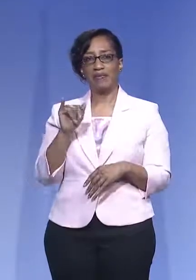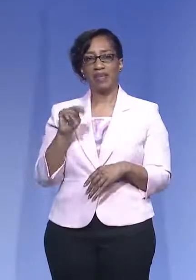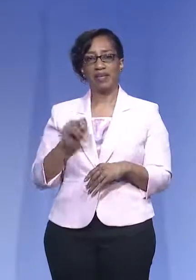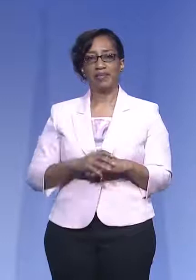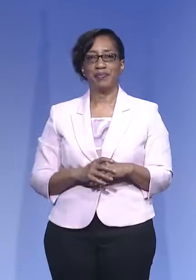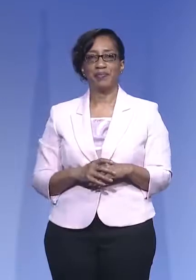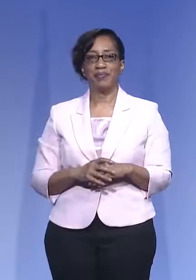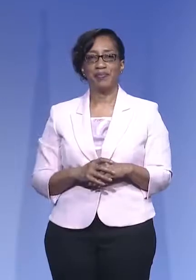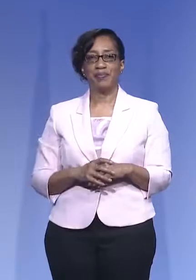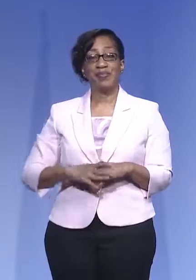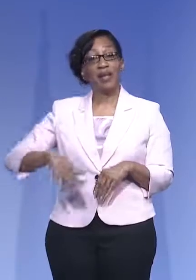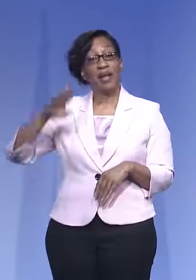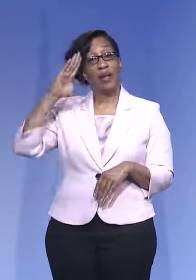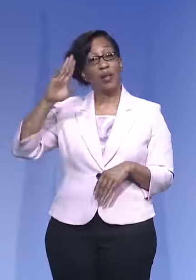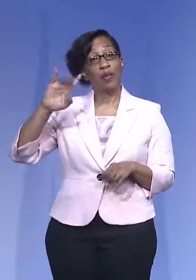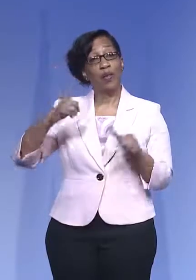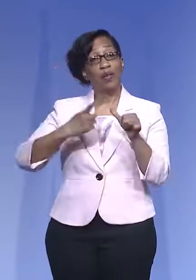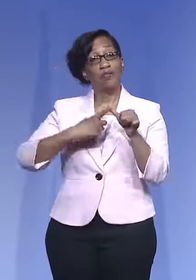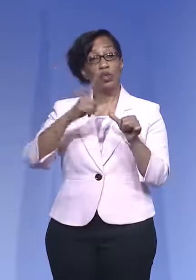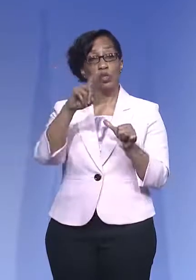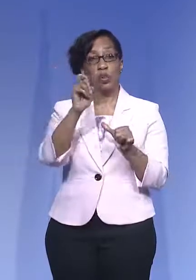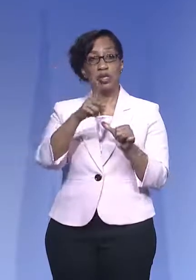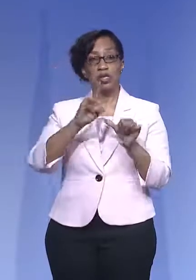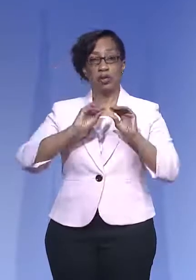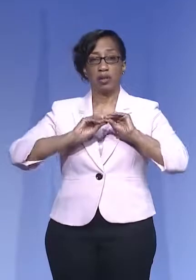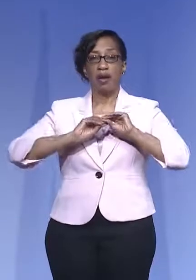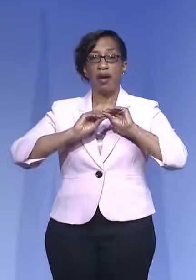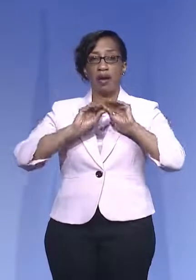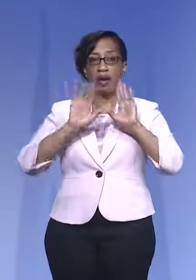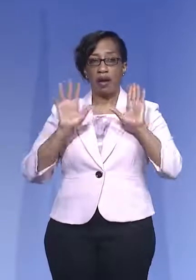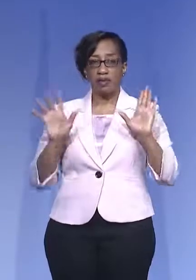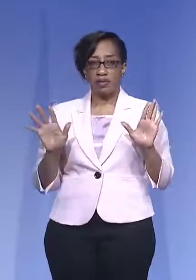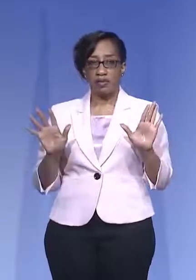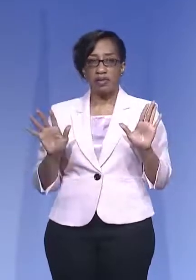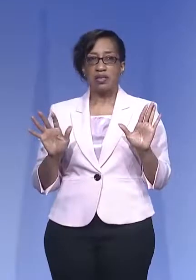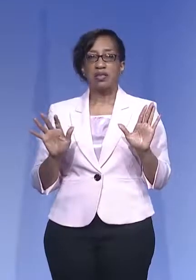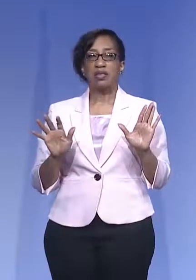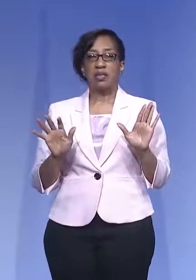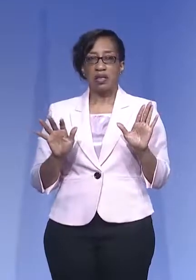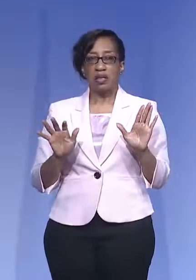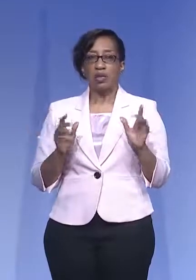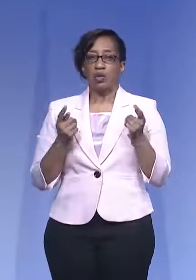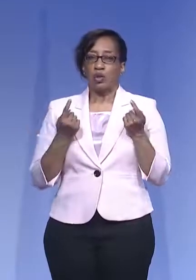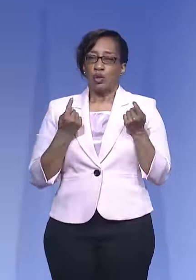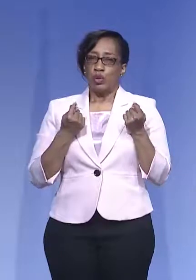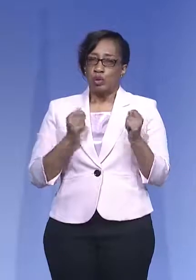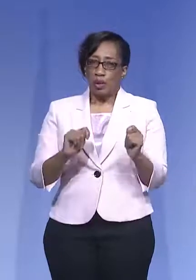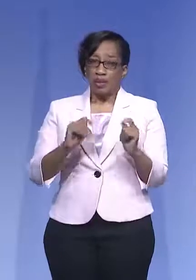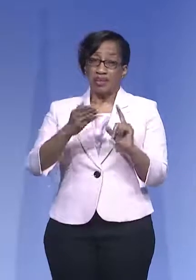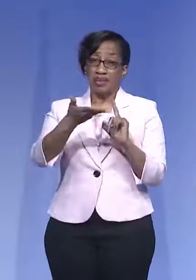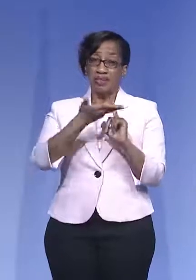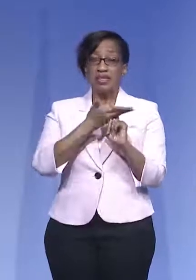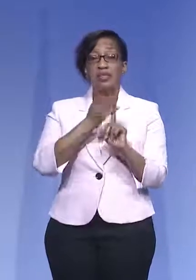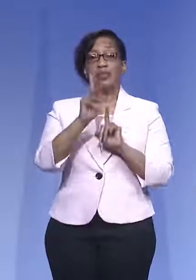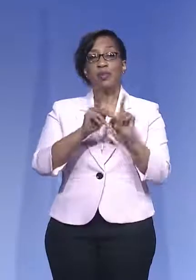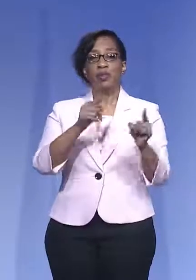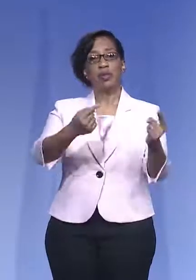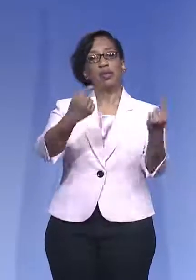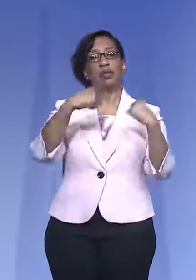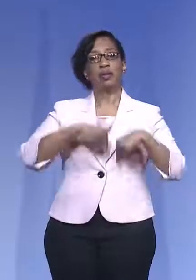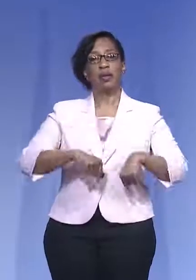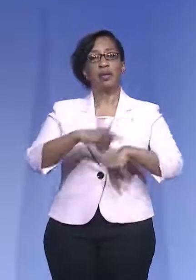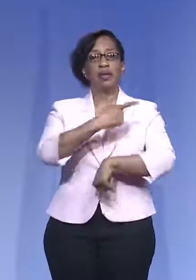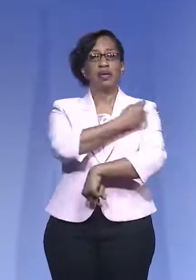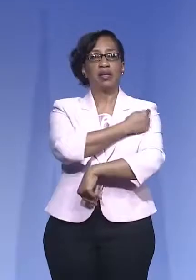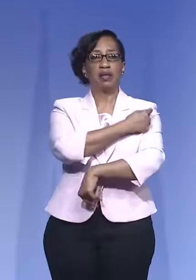Hi, my first question is, obviously you try lots of different things to try and get people to come out to get vaccinated. Just what are